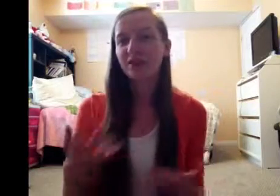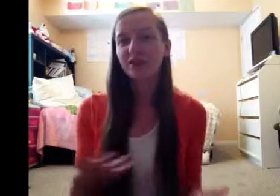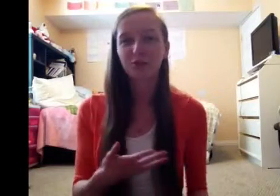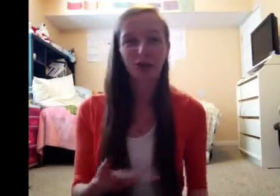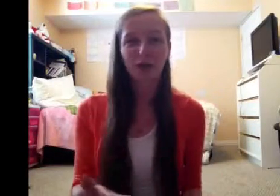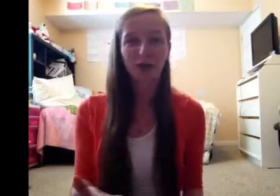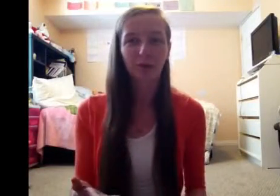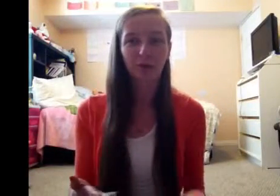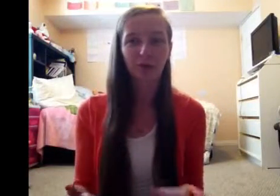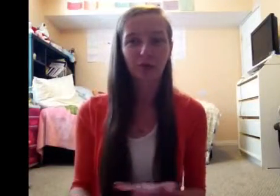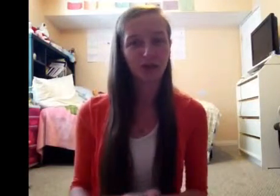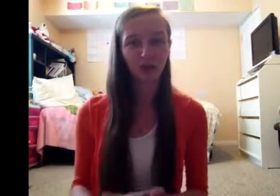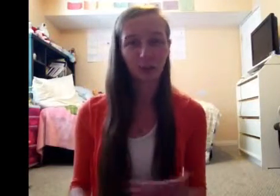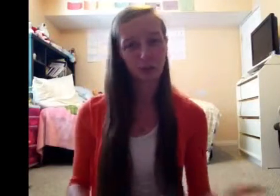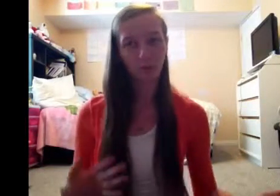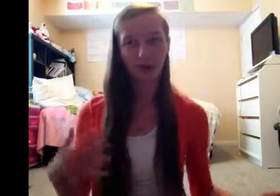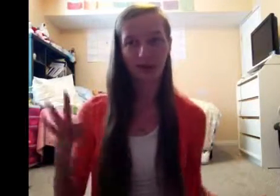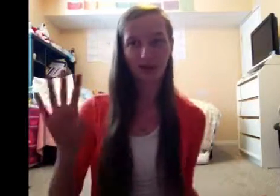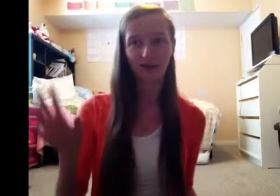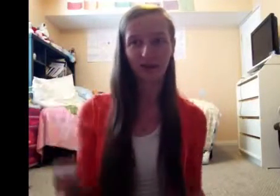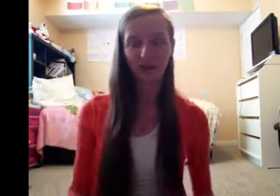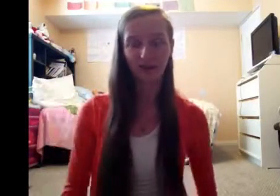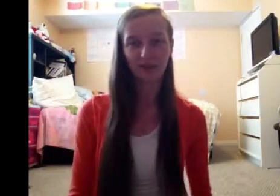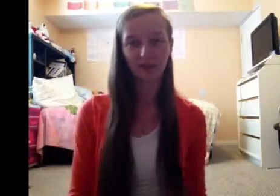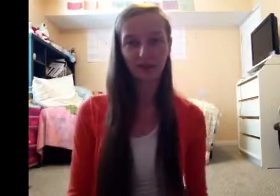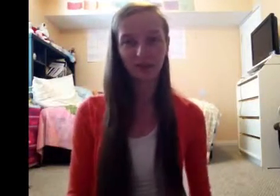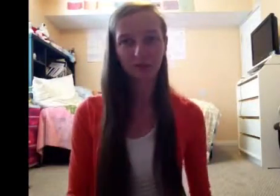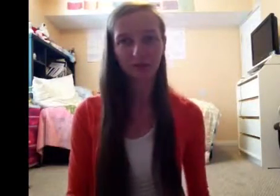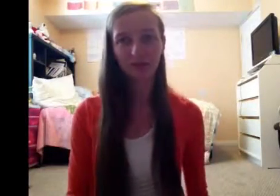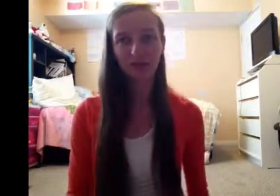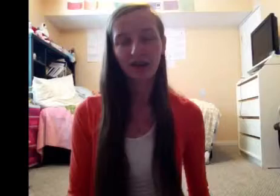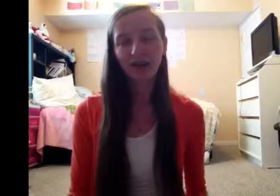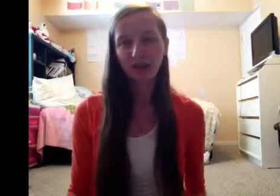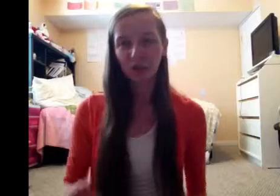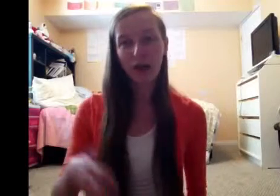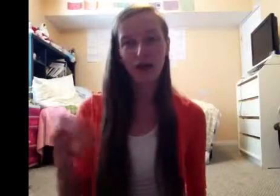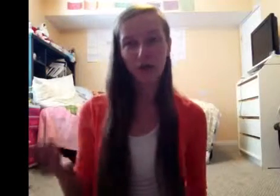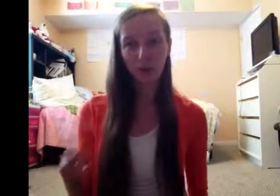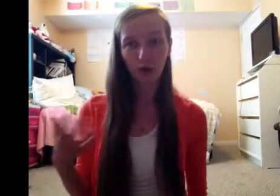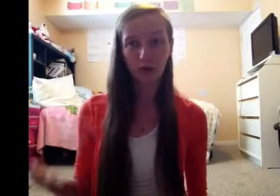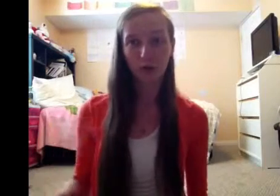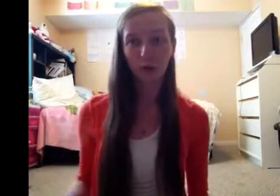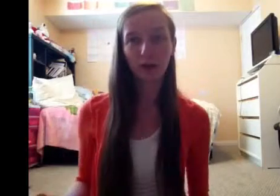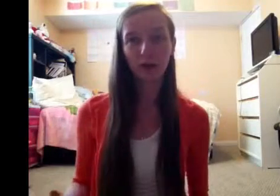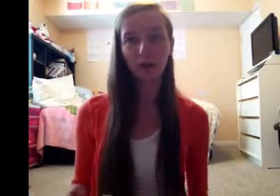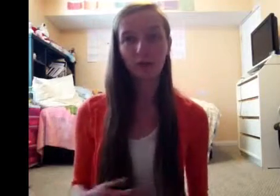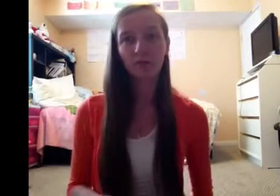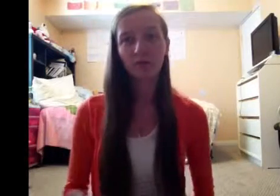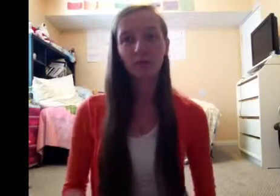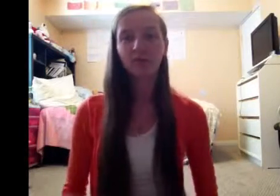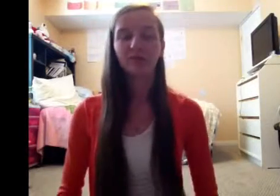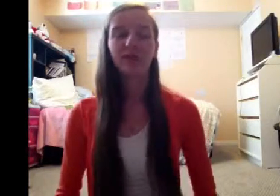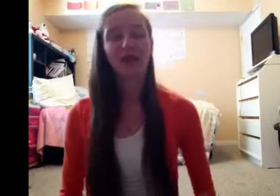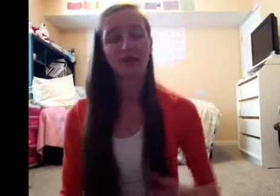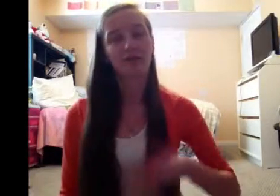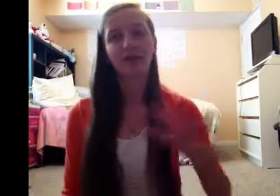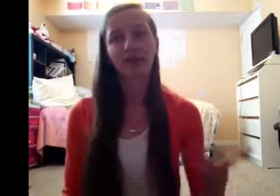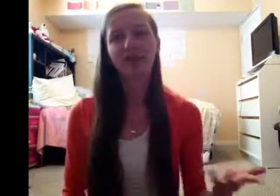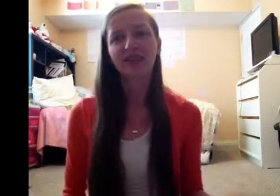doesn't really matter when you're using one-handed signs, like, just whatever you're more comfortable with. Again, unless it's